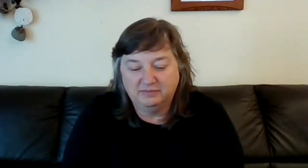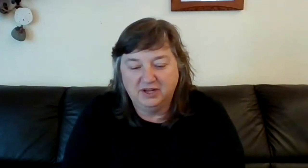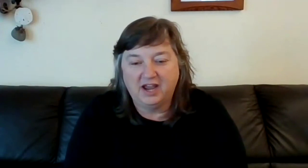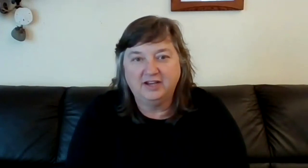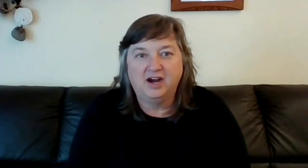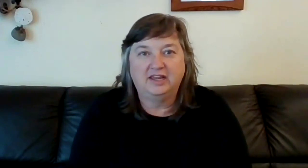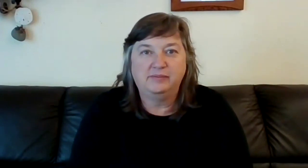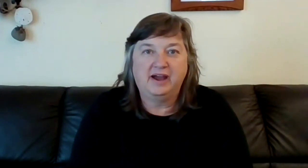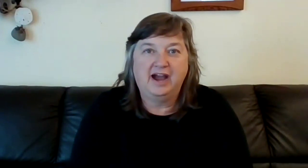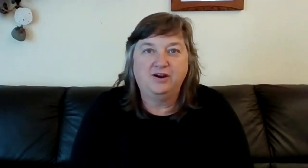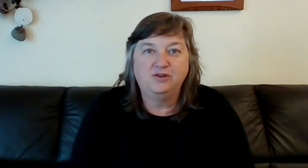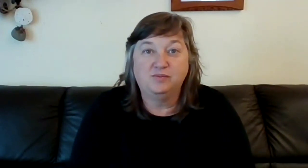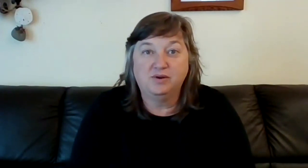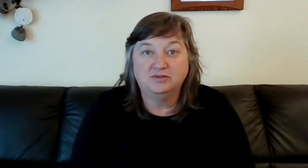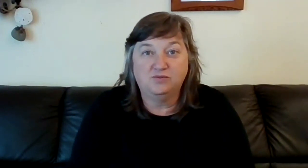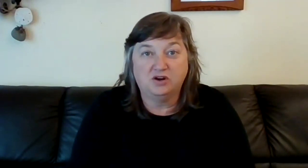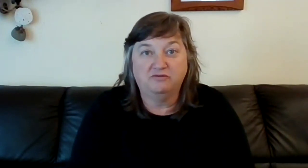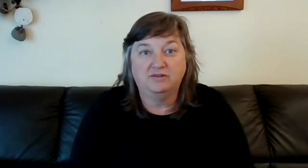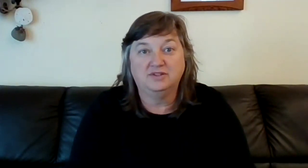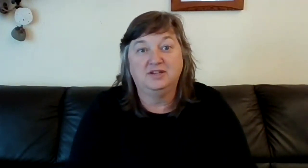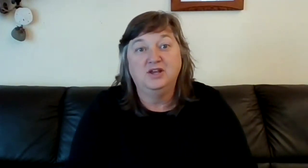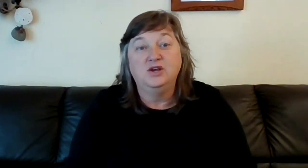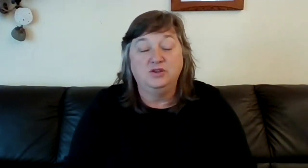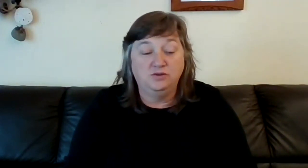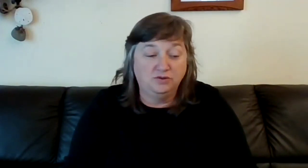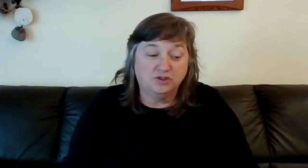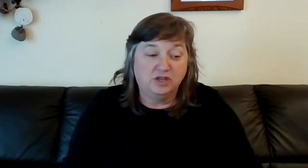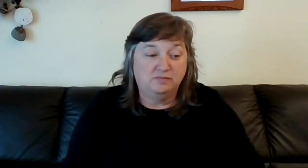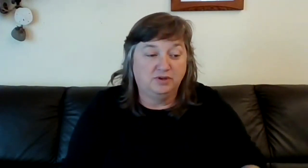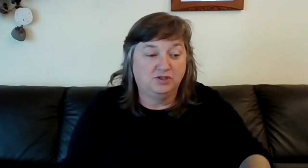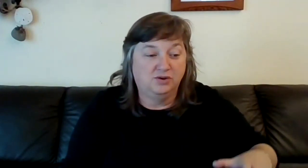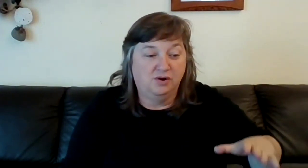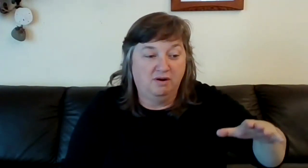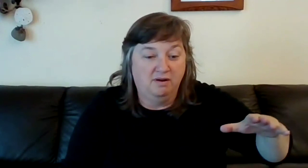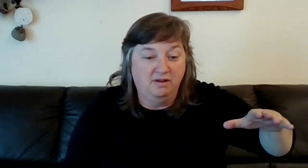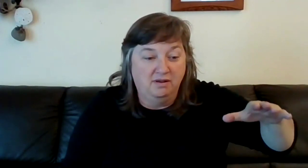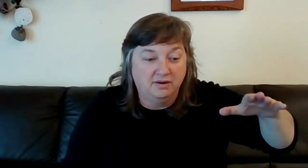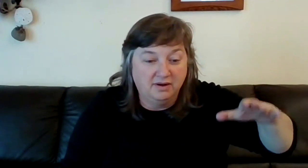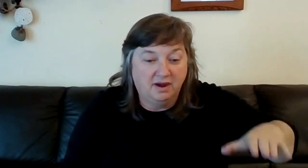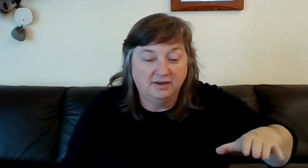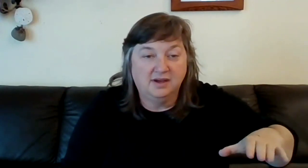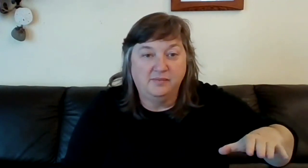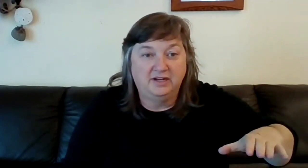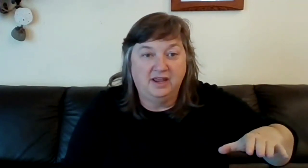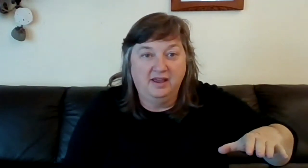pretty iconic about how you approach a water fountain. You usually put your non-dominant